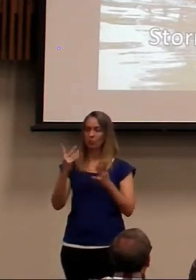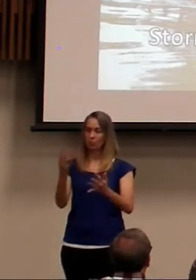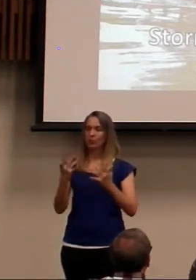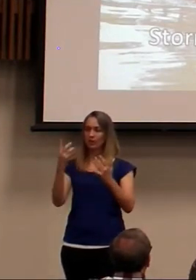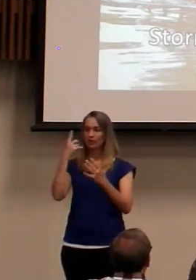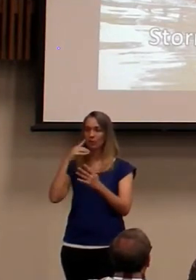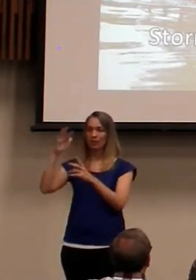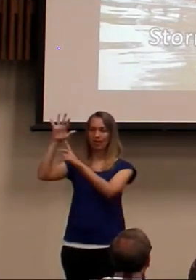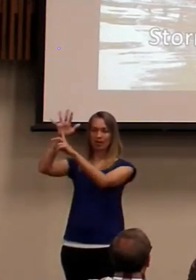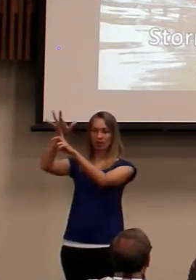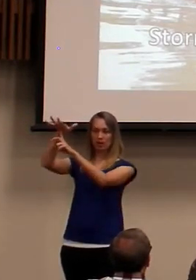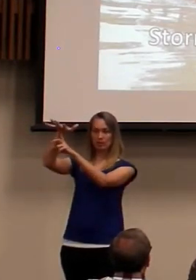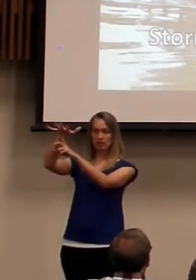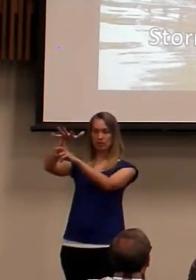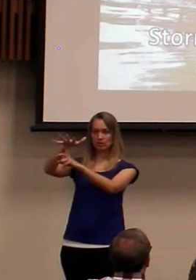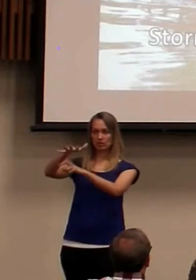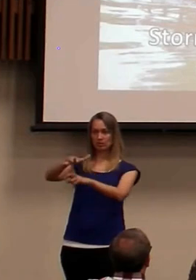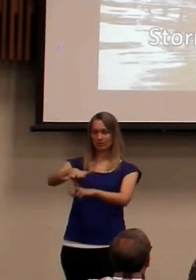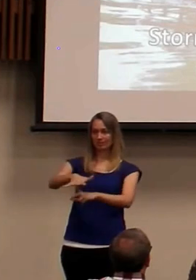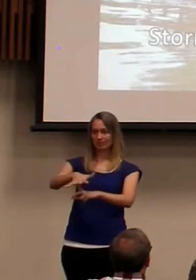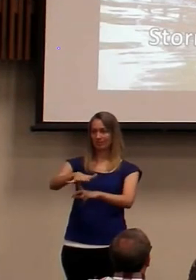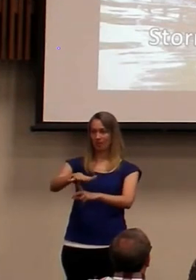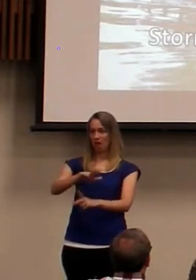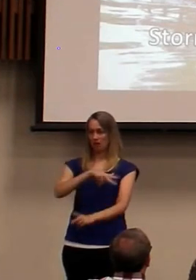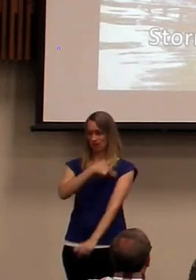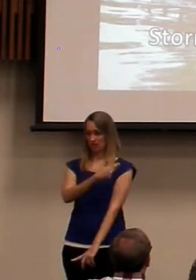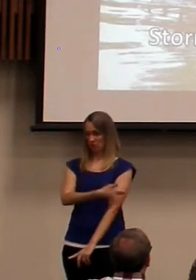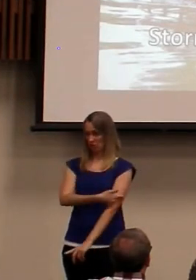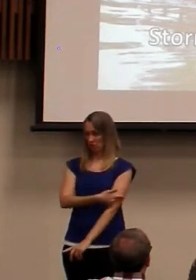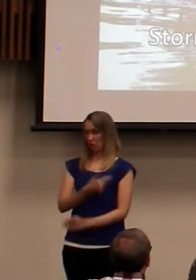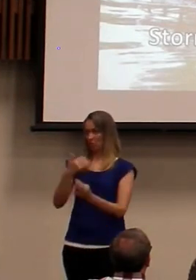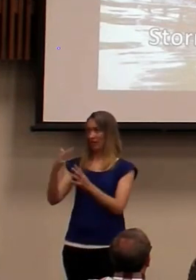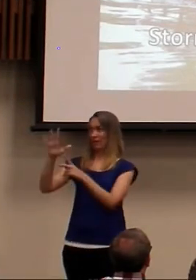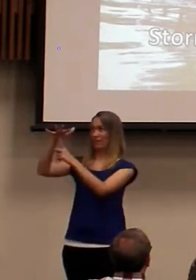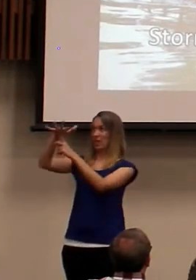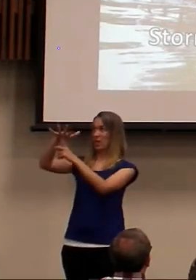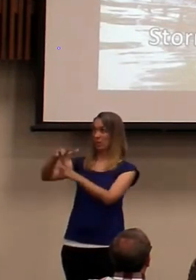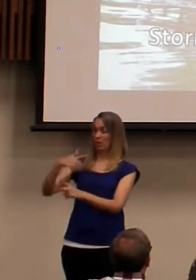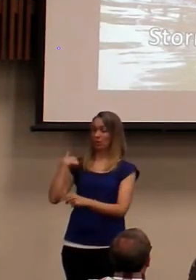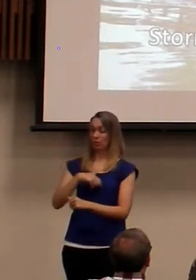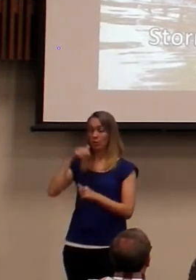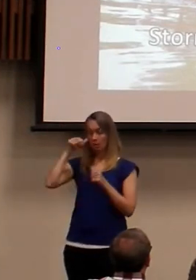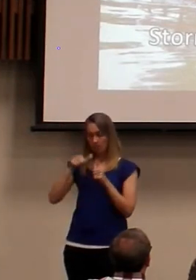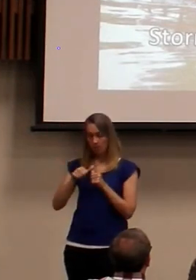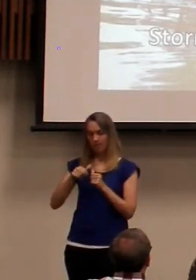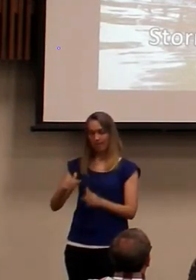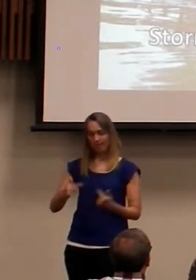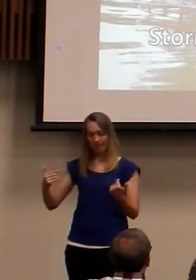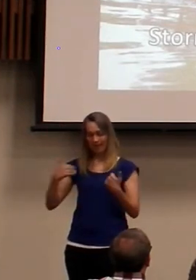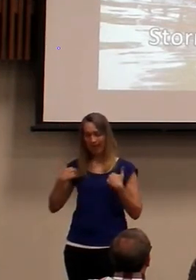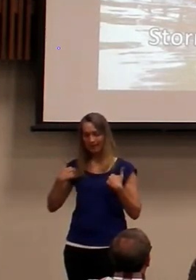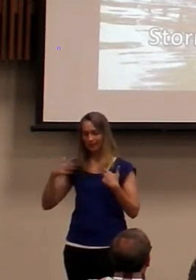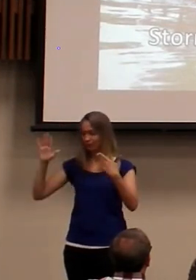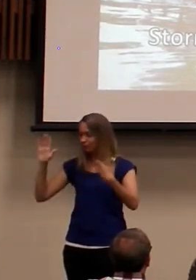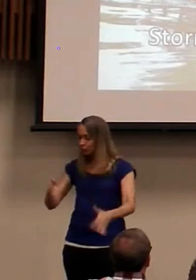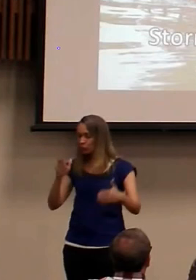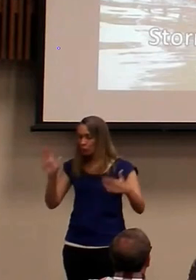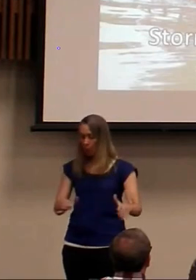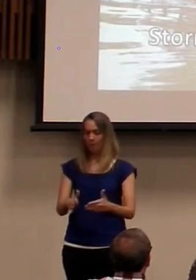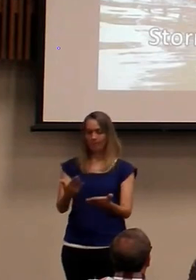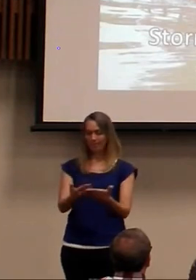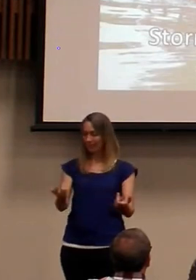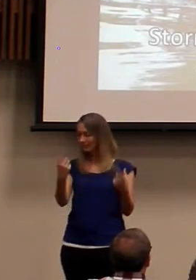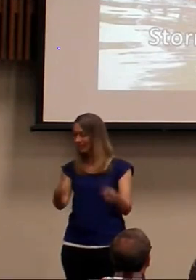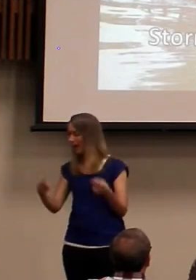at a hospital, and we remember there are storms. It reminds us all over again that these things happen. We have